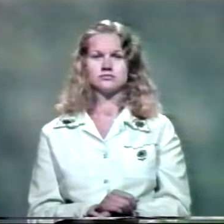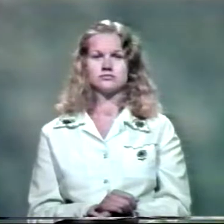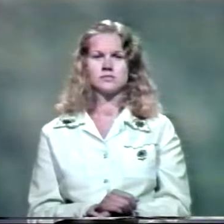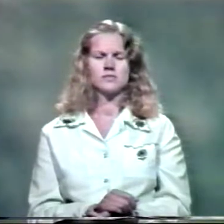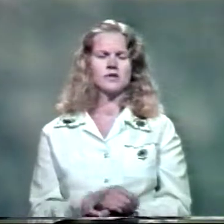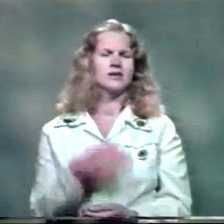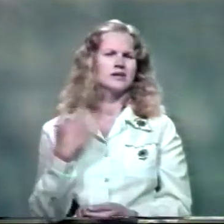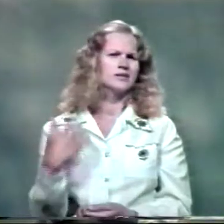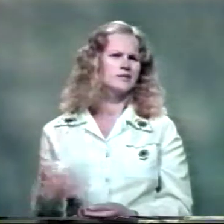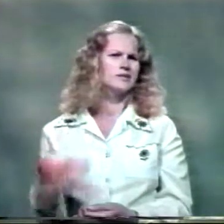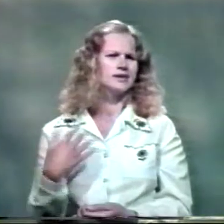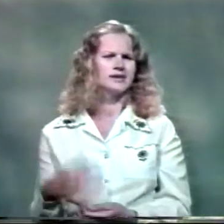dogs?